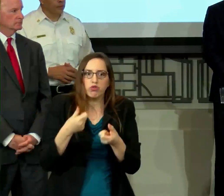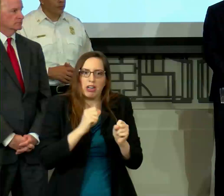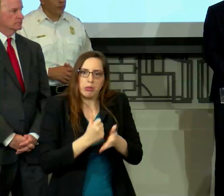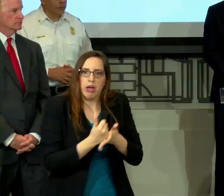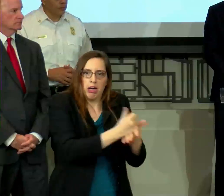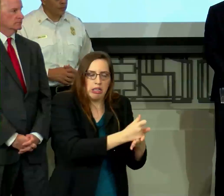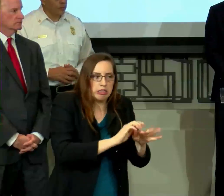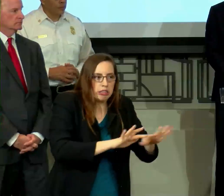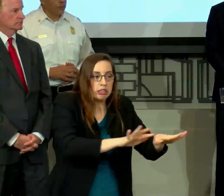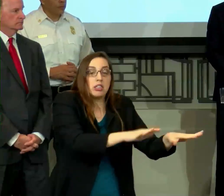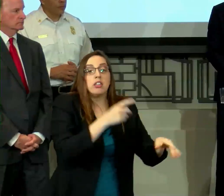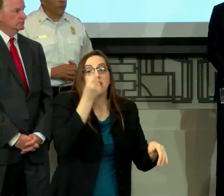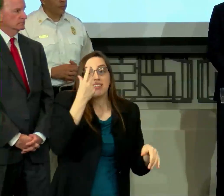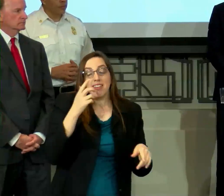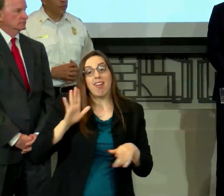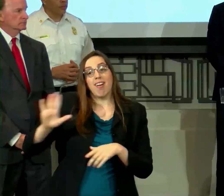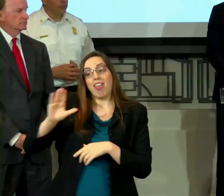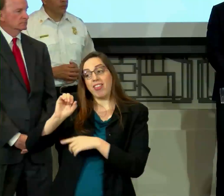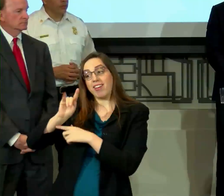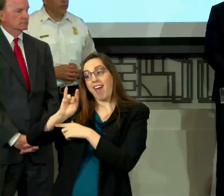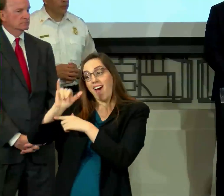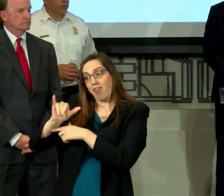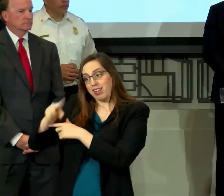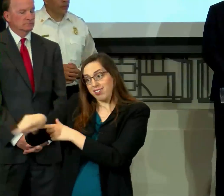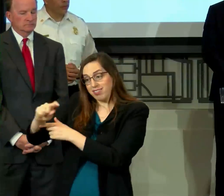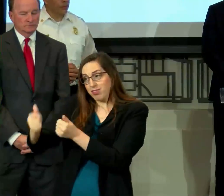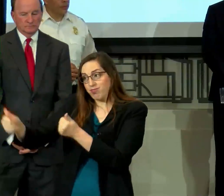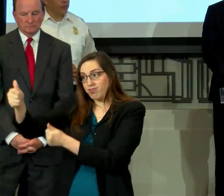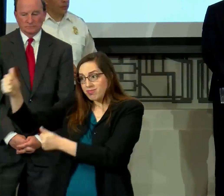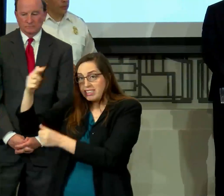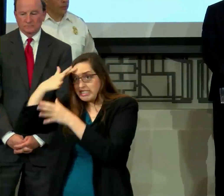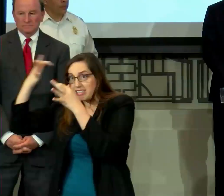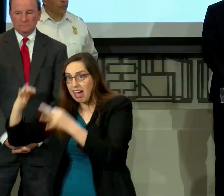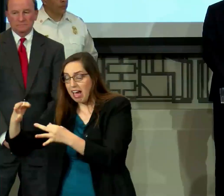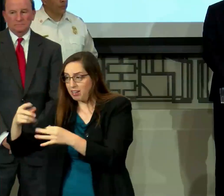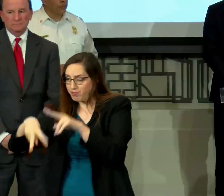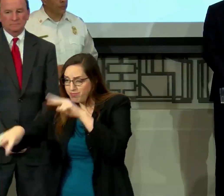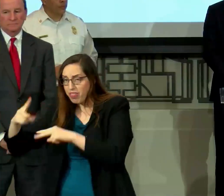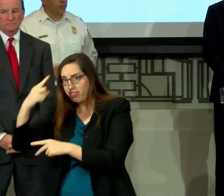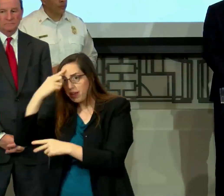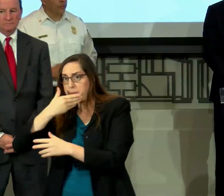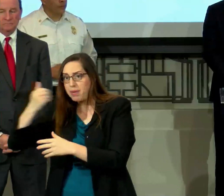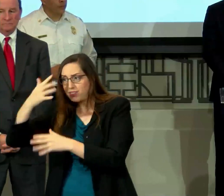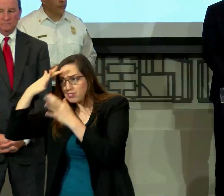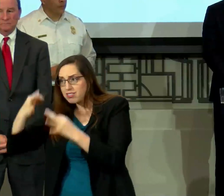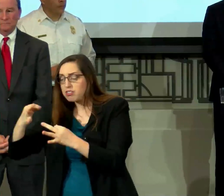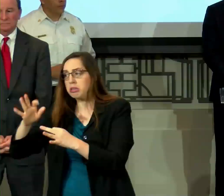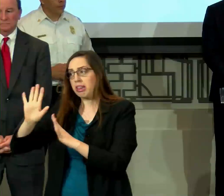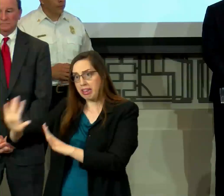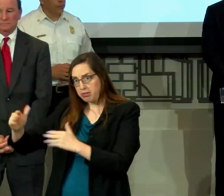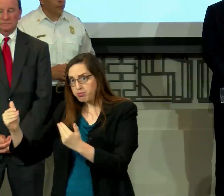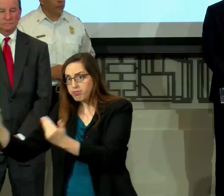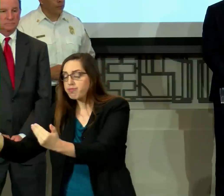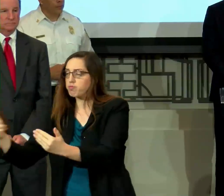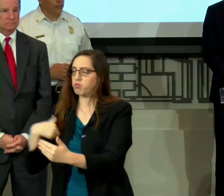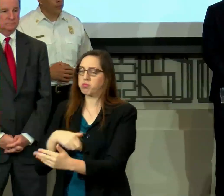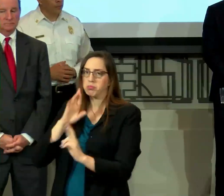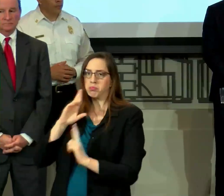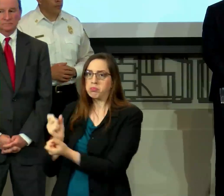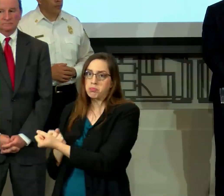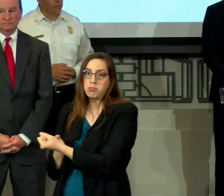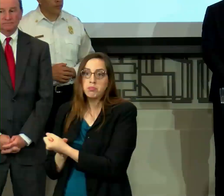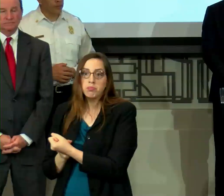of the county people to make a decision that they believe is in the best interest of the county and the general public as a